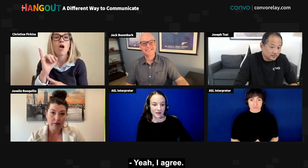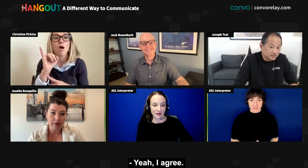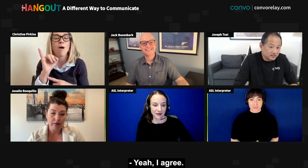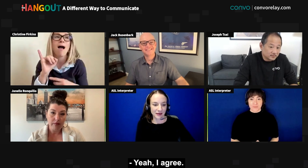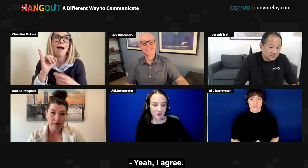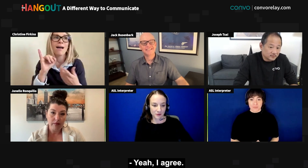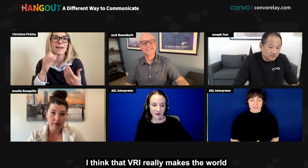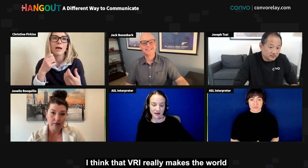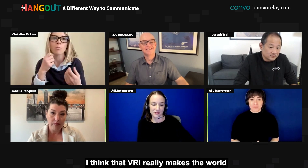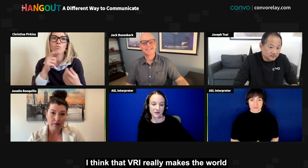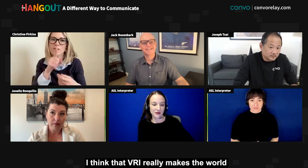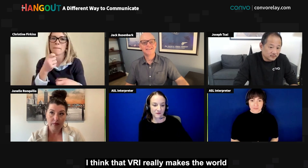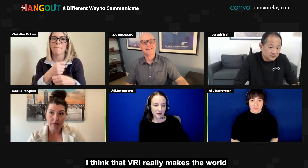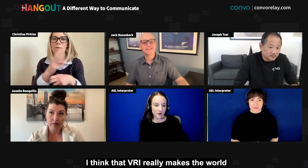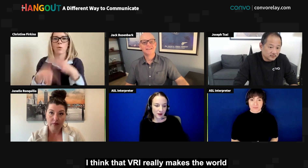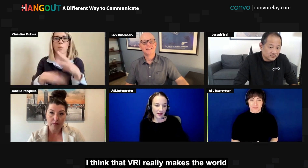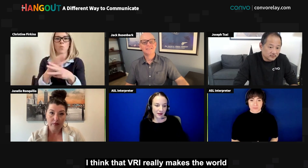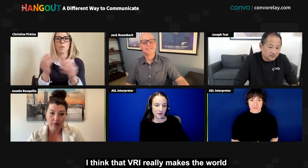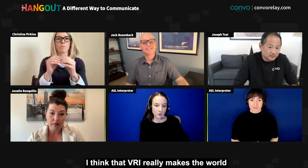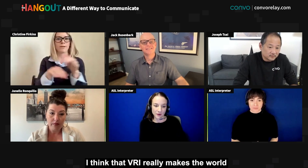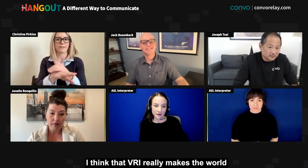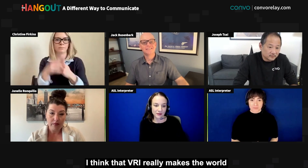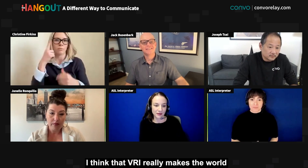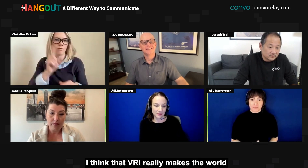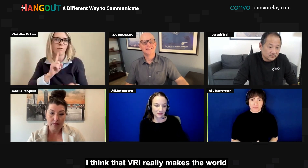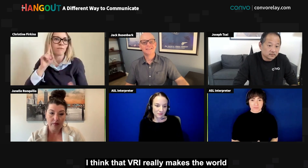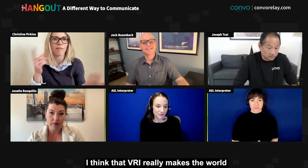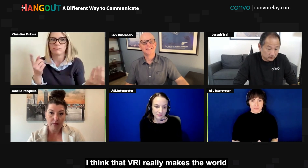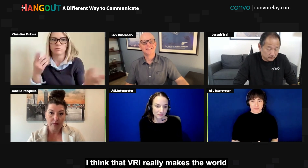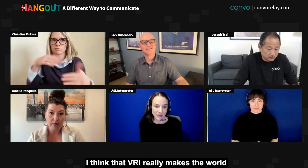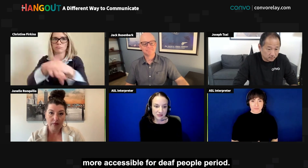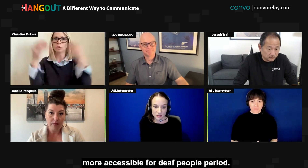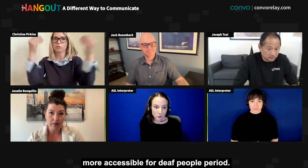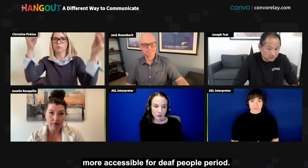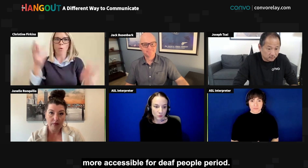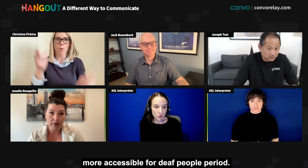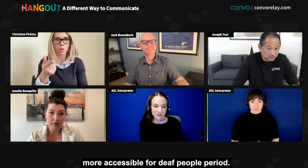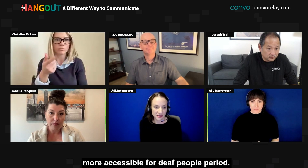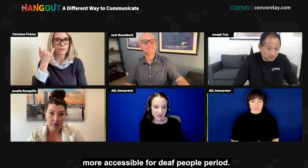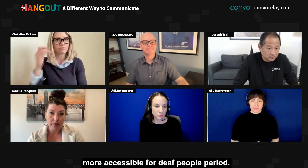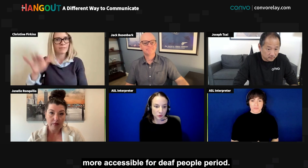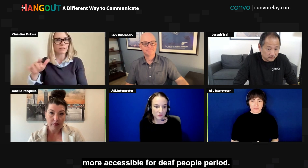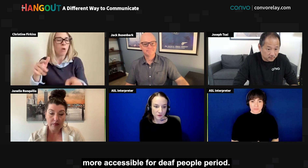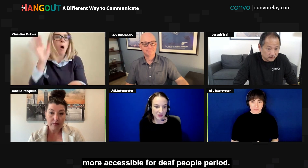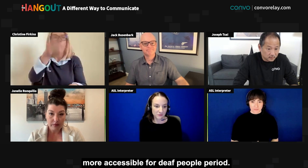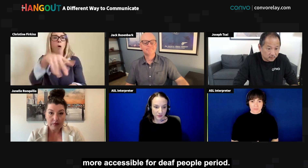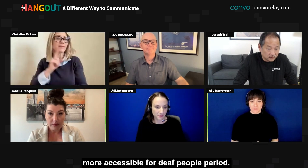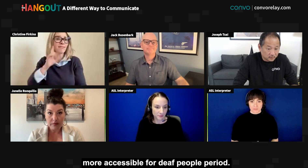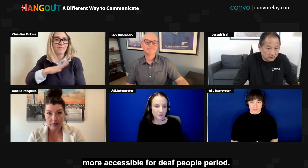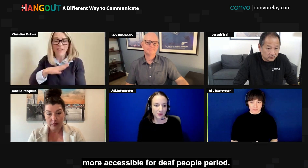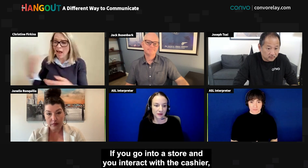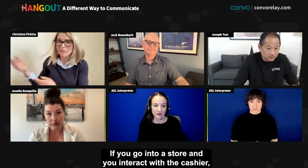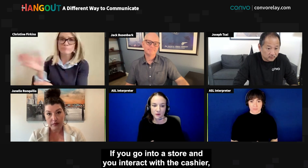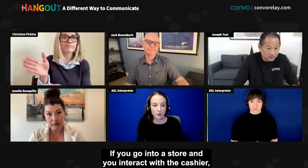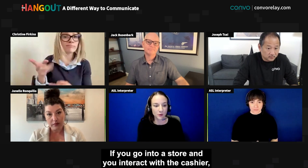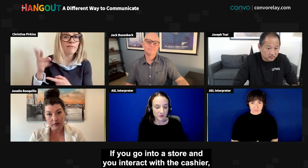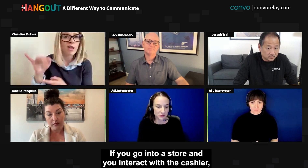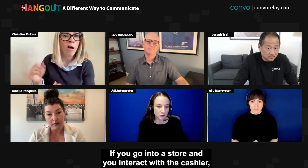Yeah, I agree. I think that VRI really makes the world more accessible for deaf people, period. If you go into a